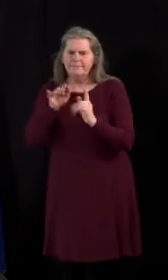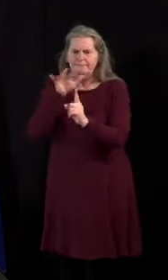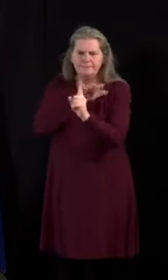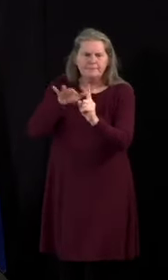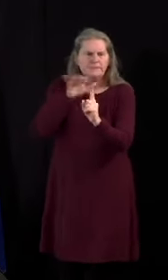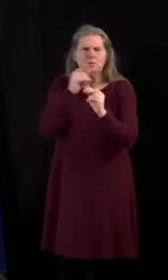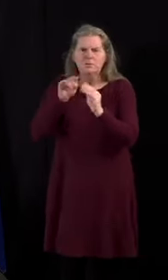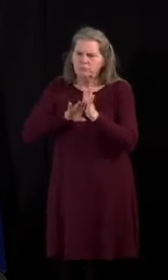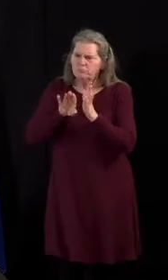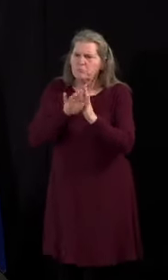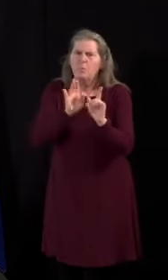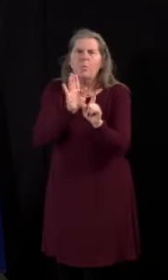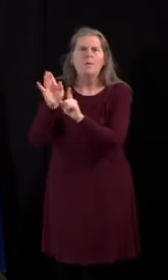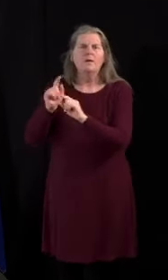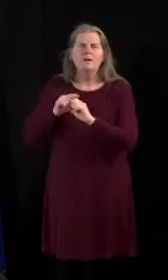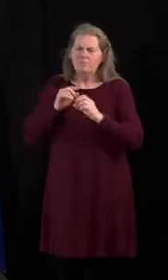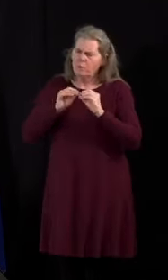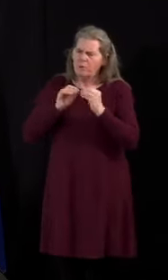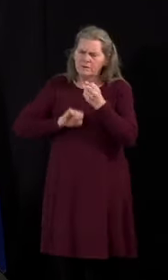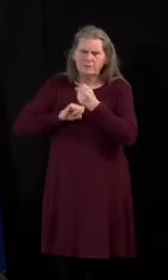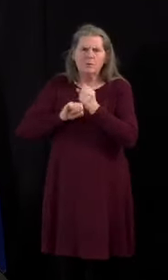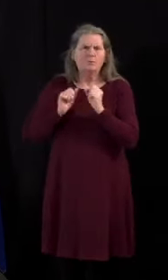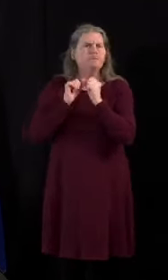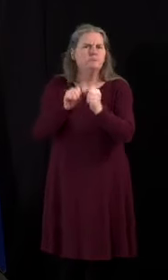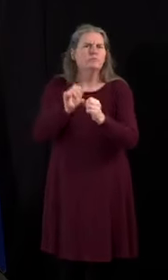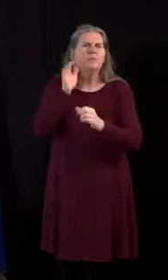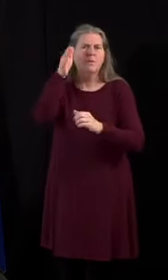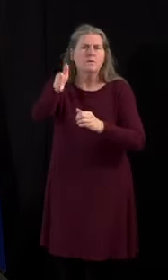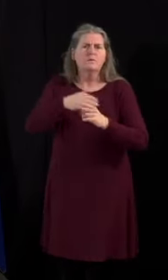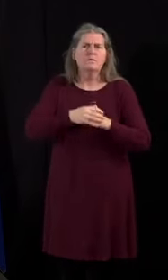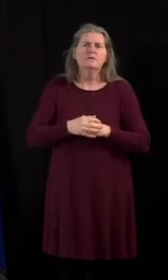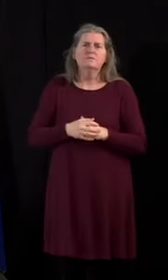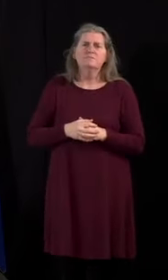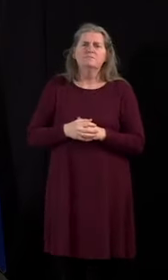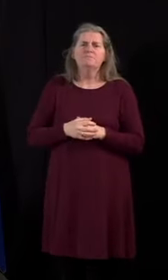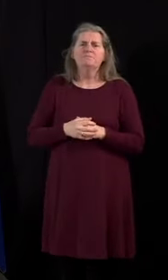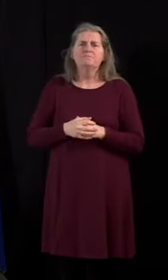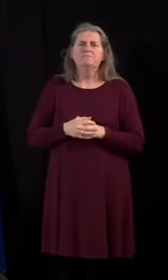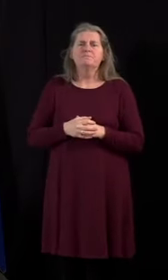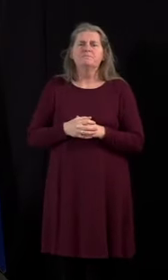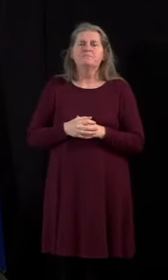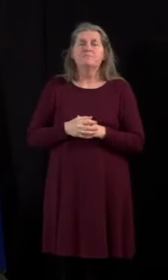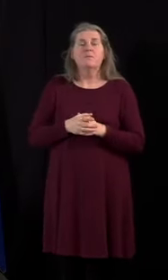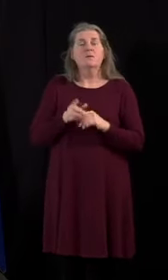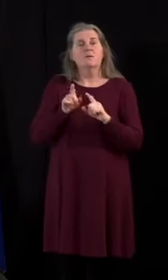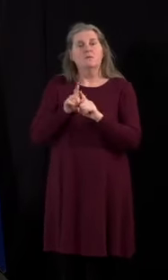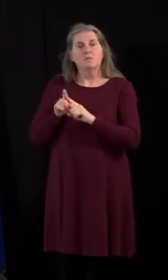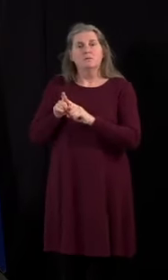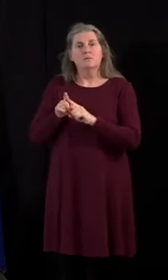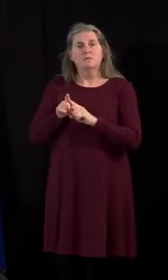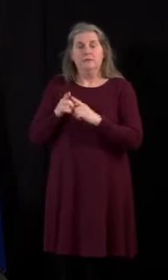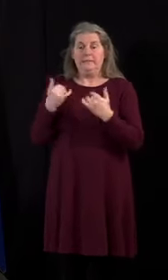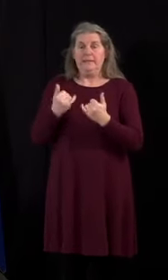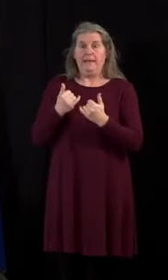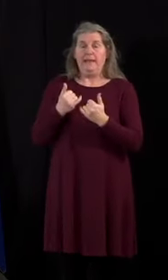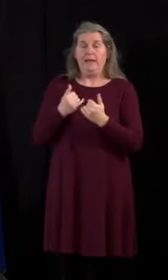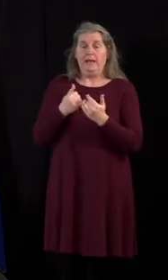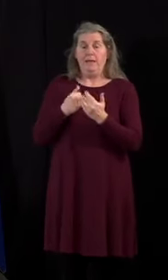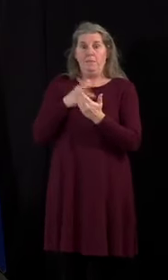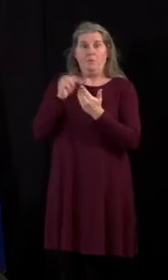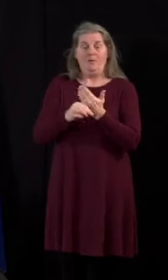committed to bring forward more supports for our economy. With the addition of today's package,